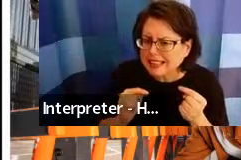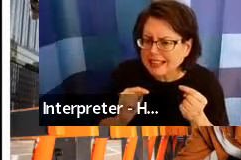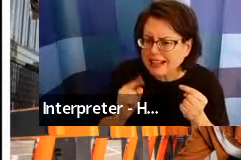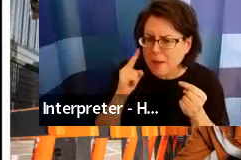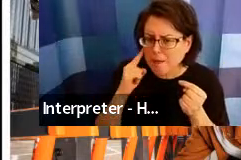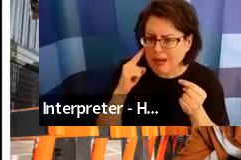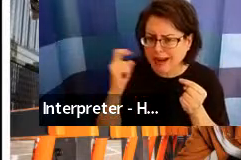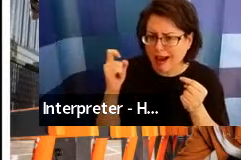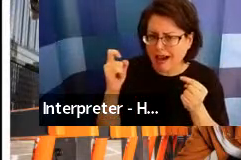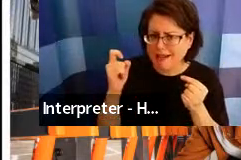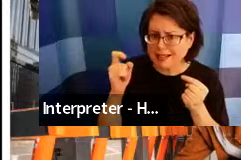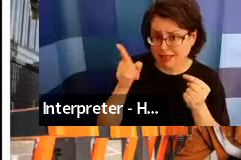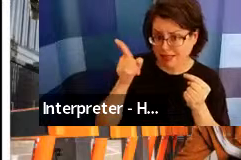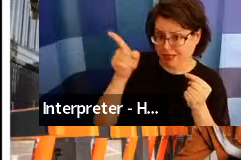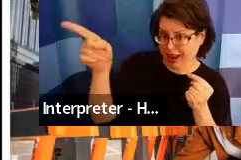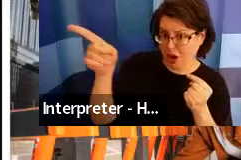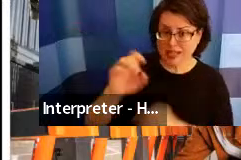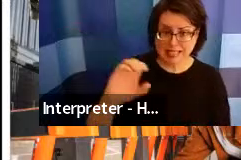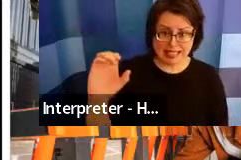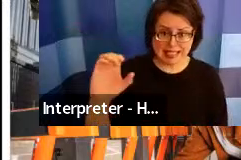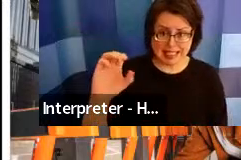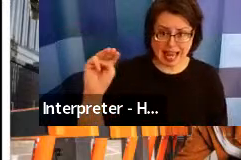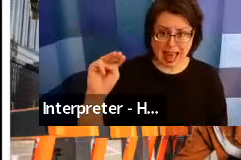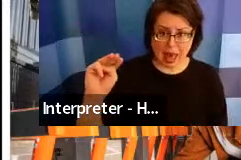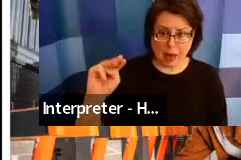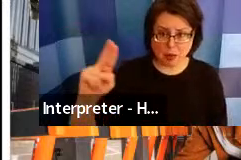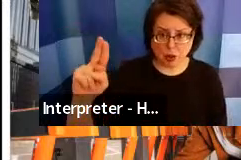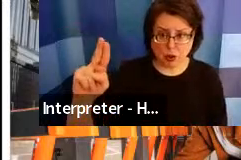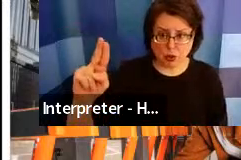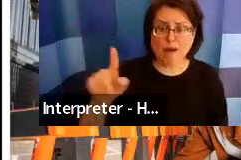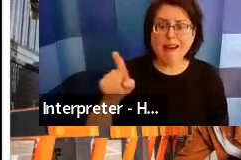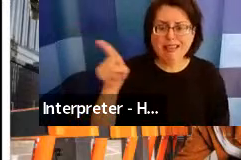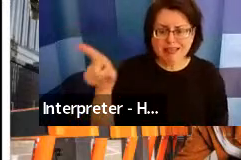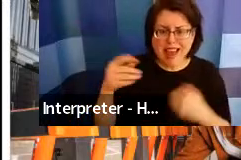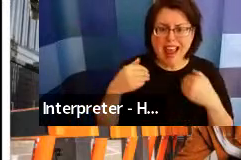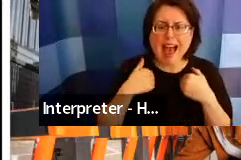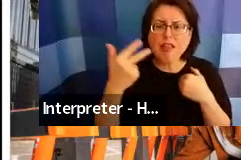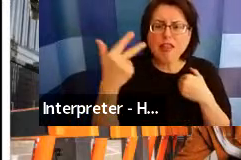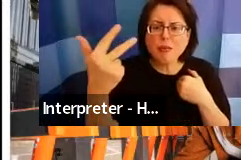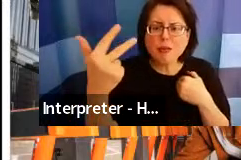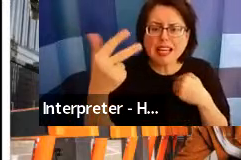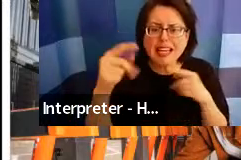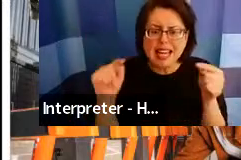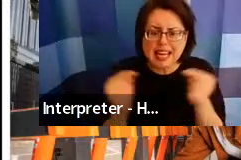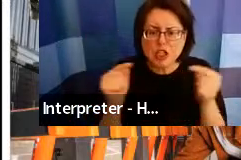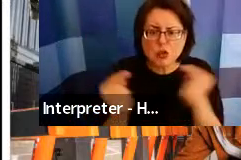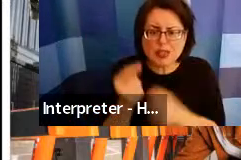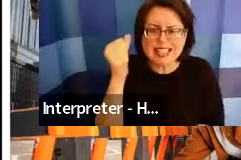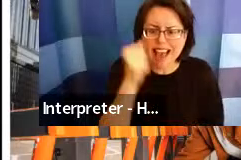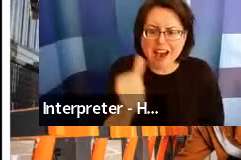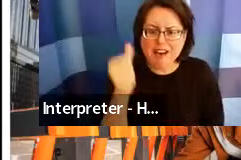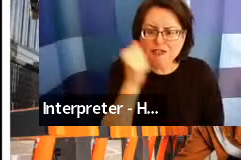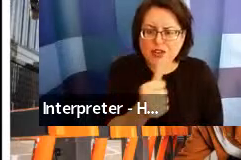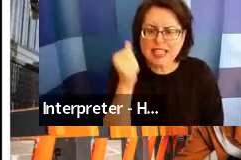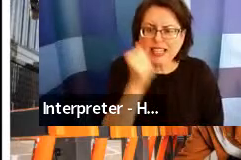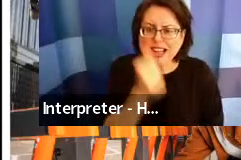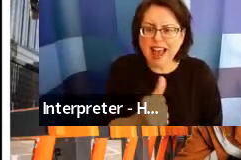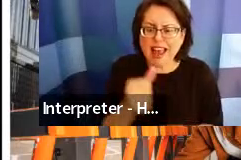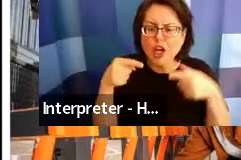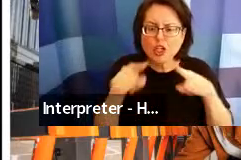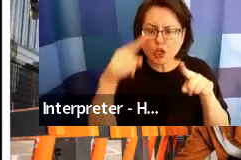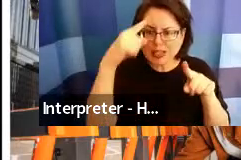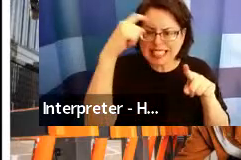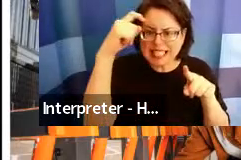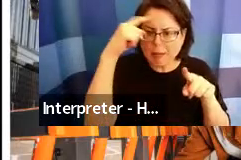that CMU clocked 3 injuries per day during the summer and fall